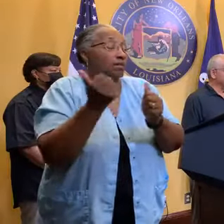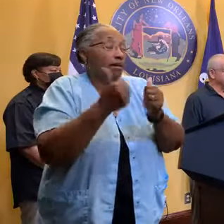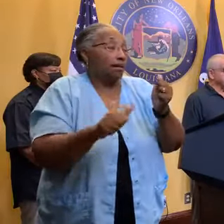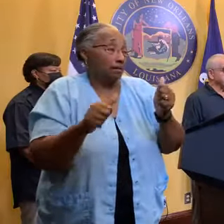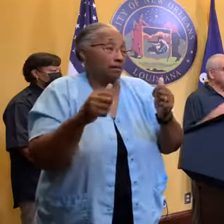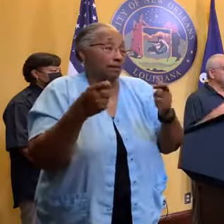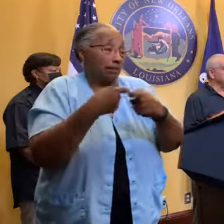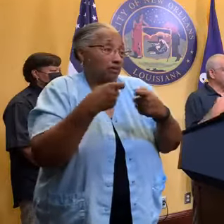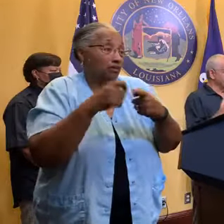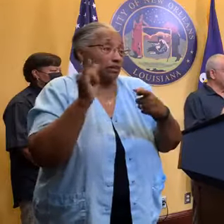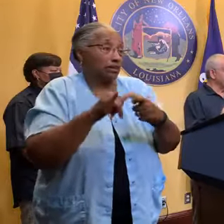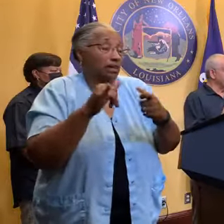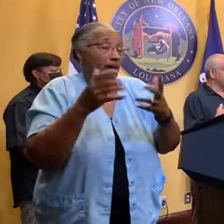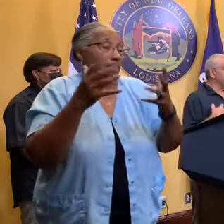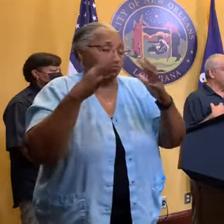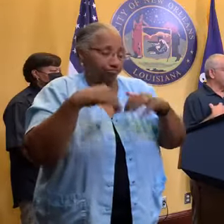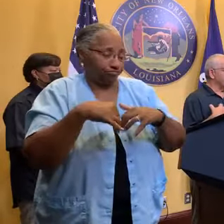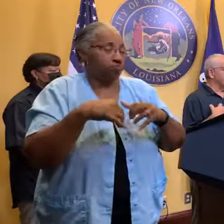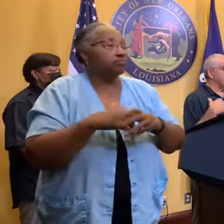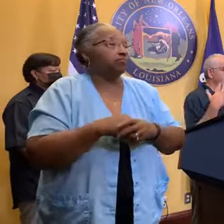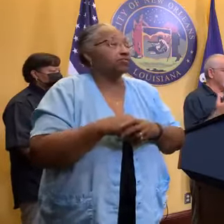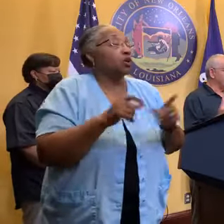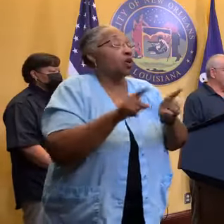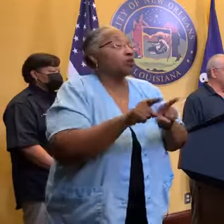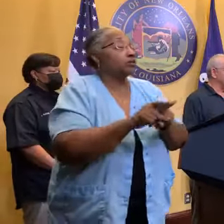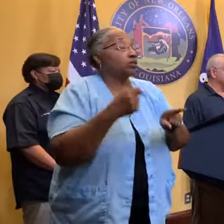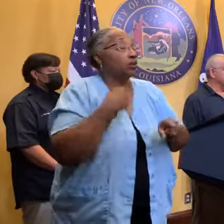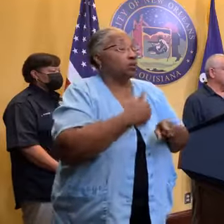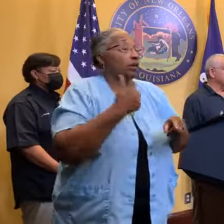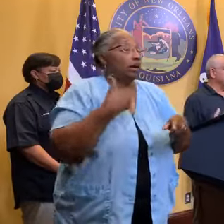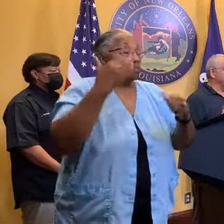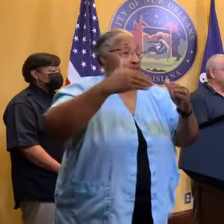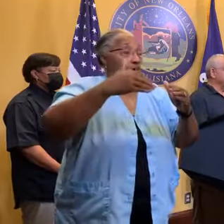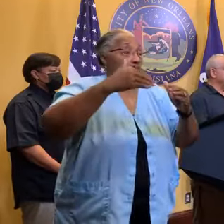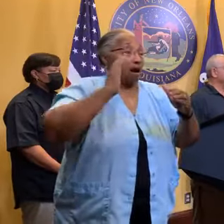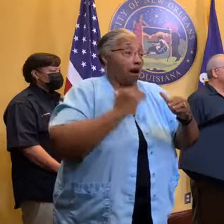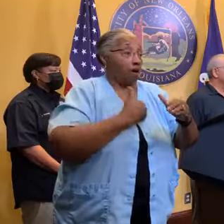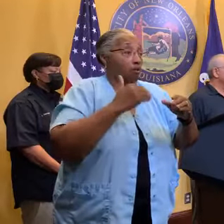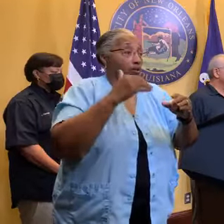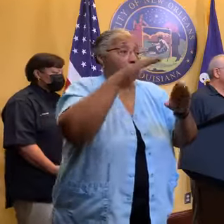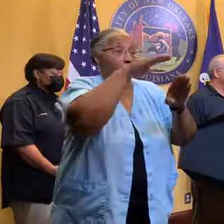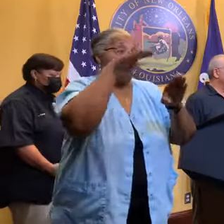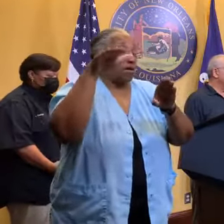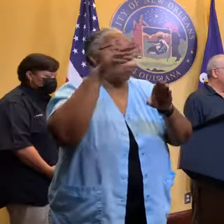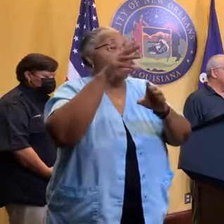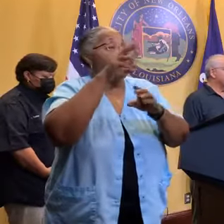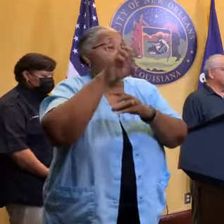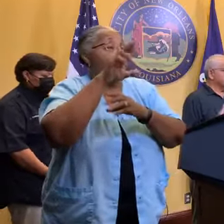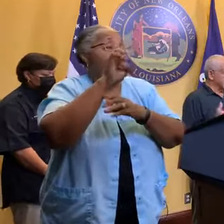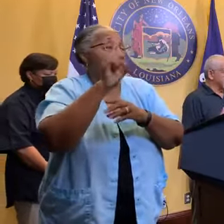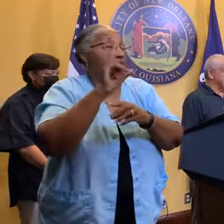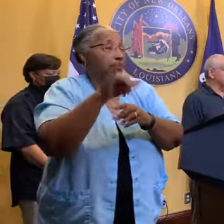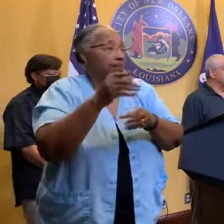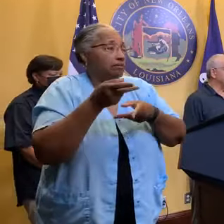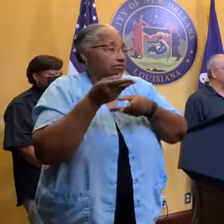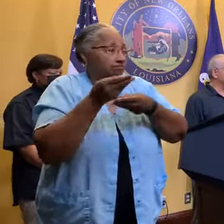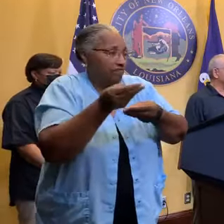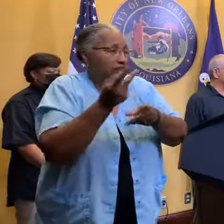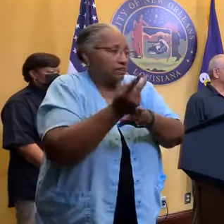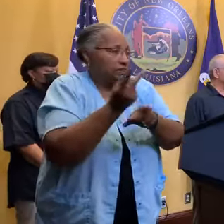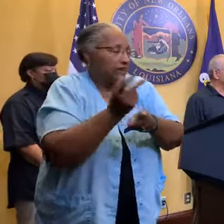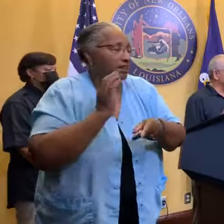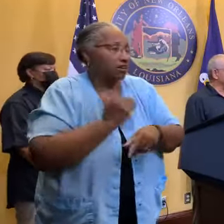have you. Furthermore, we have our own overhead wires that feed some of our pumps, and those are